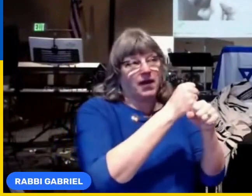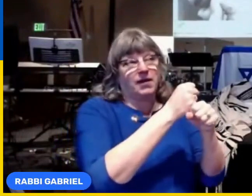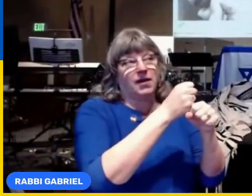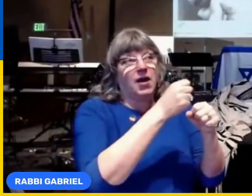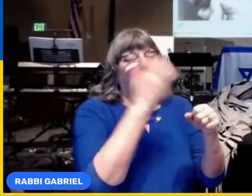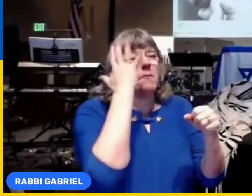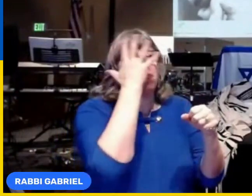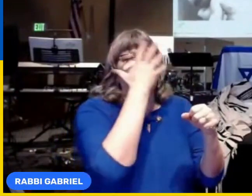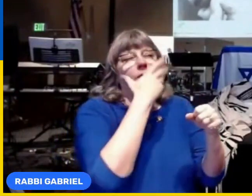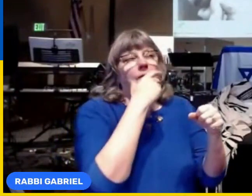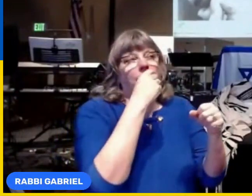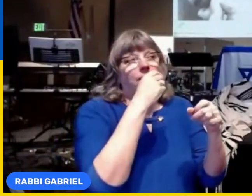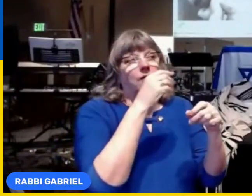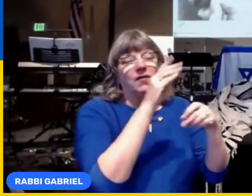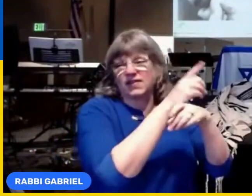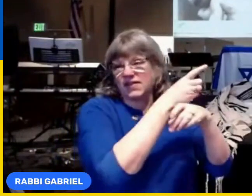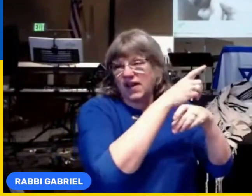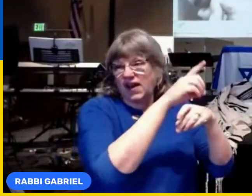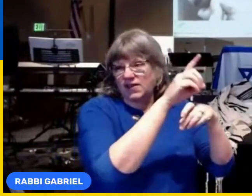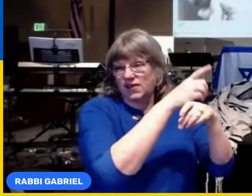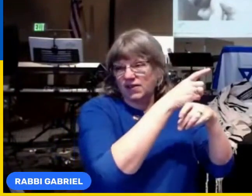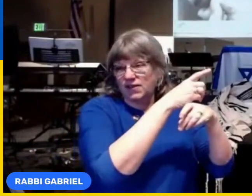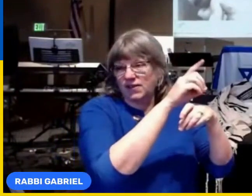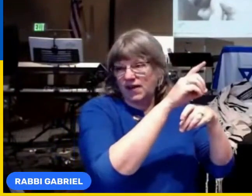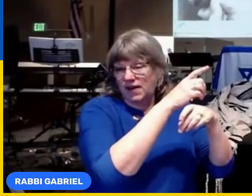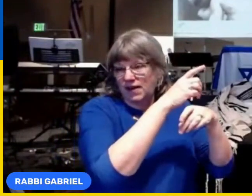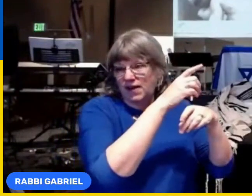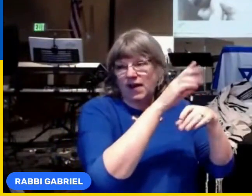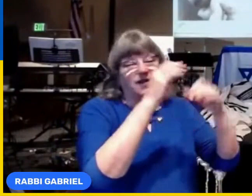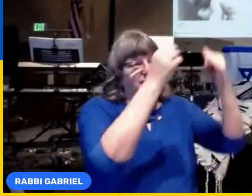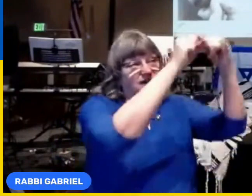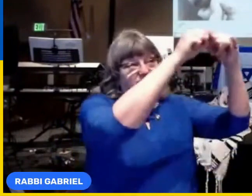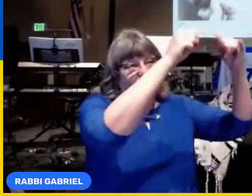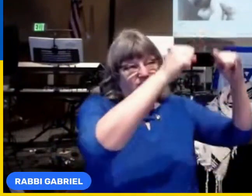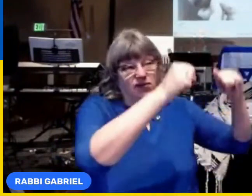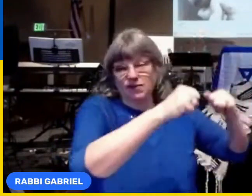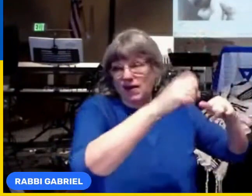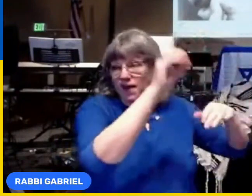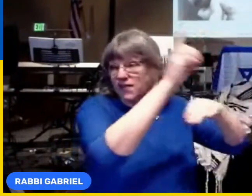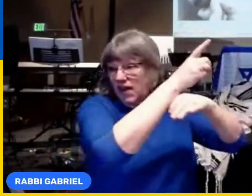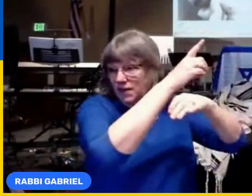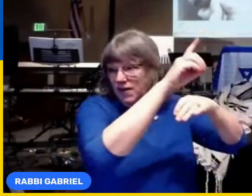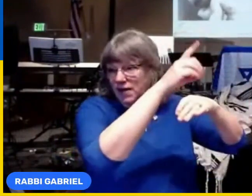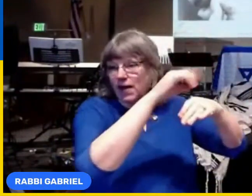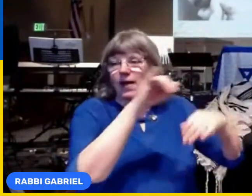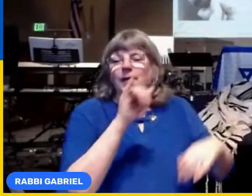from Britannica Encyclopedia. So